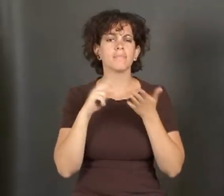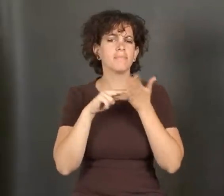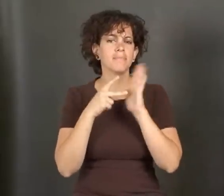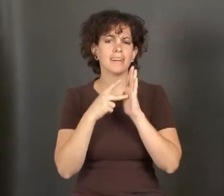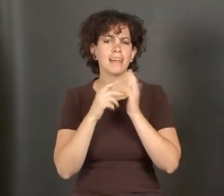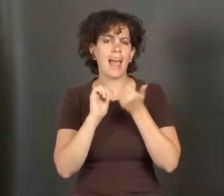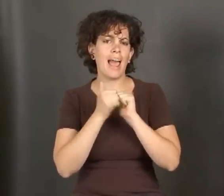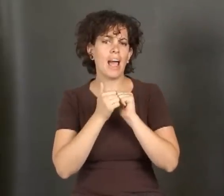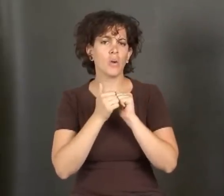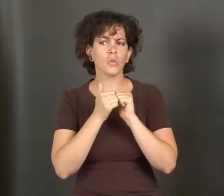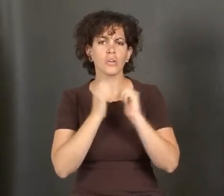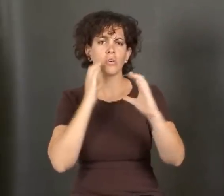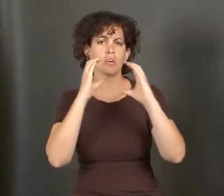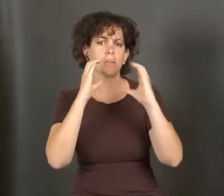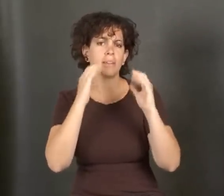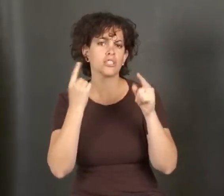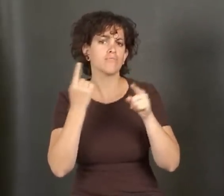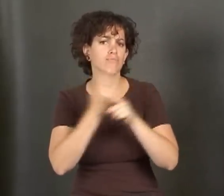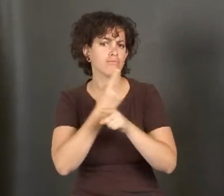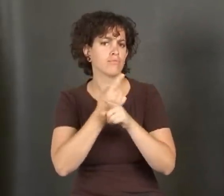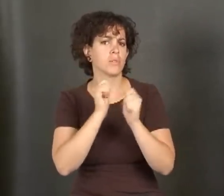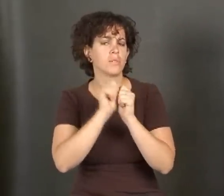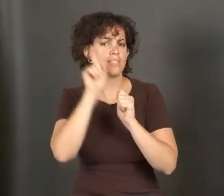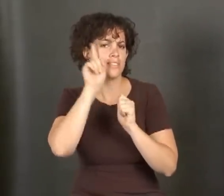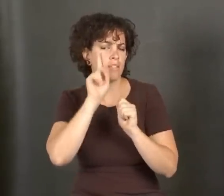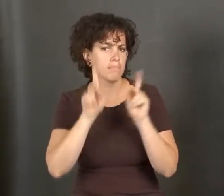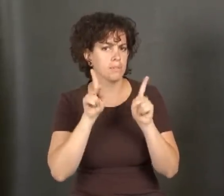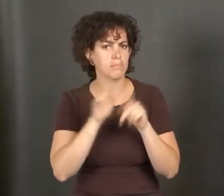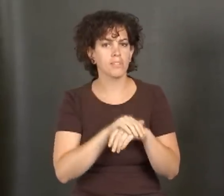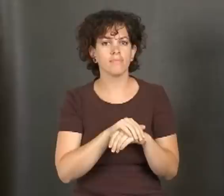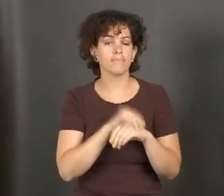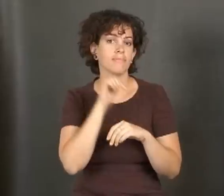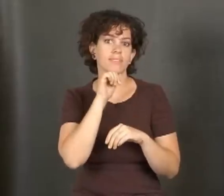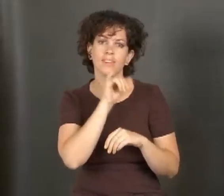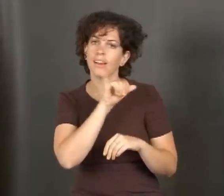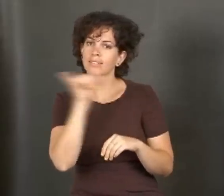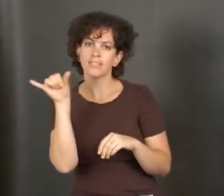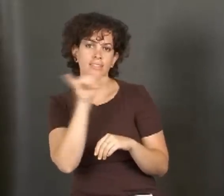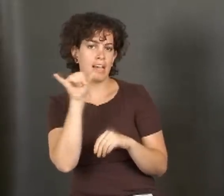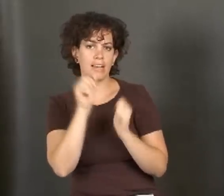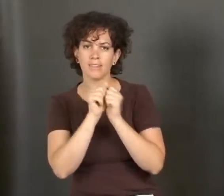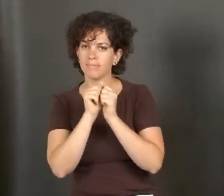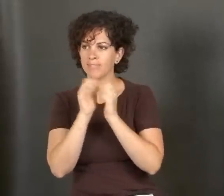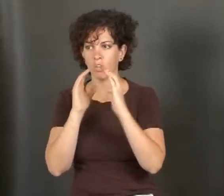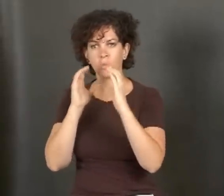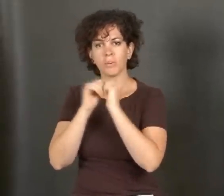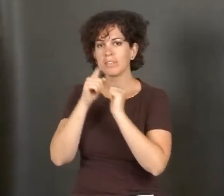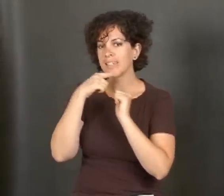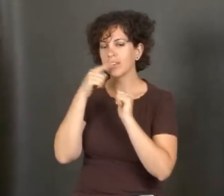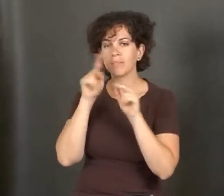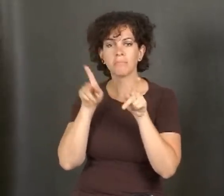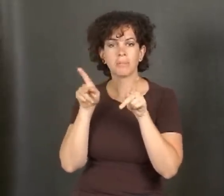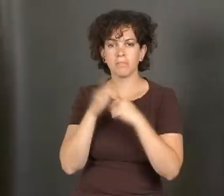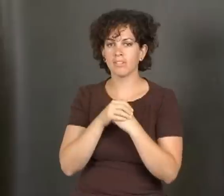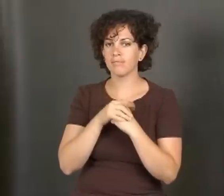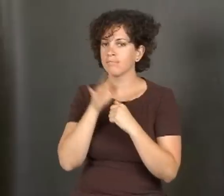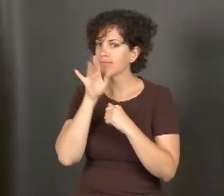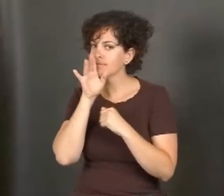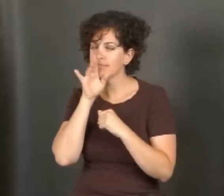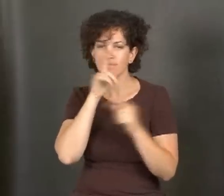Now I'll teach you a little bit of etiquette. Some appropriate ways to communicate with a deaf person. It isn't like communicating with a